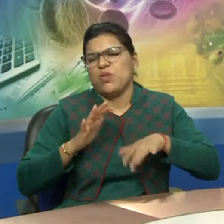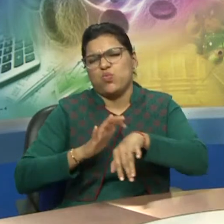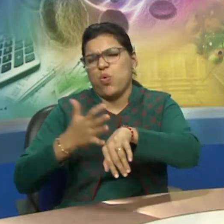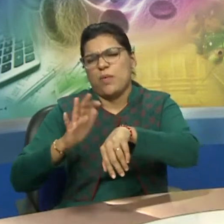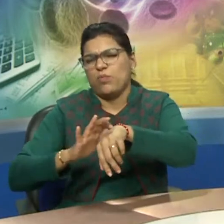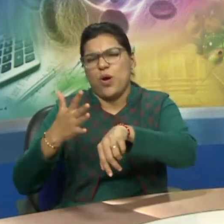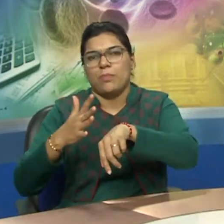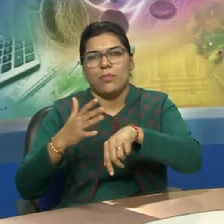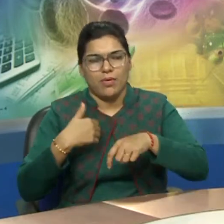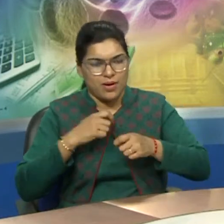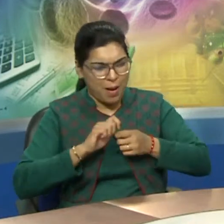dedicatedly.